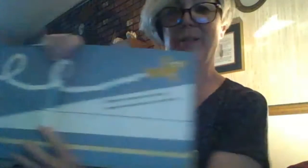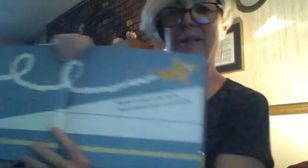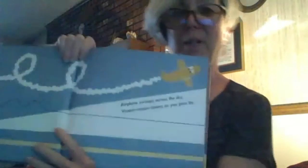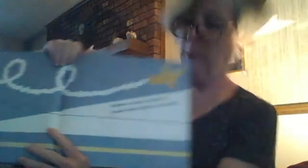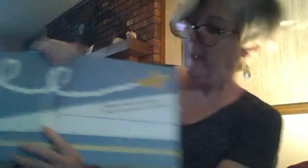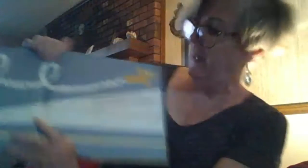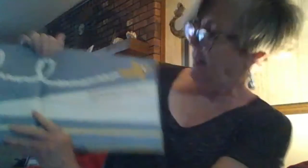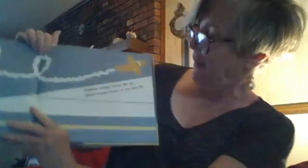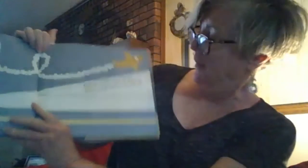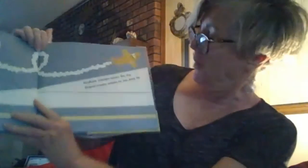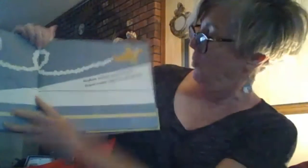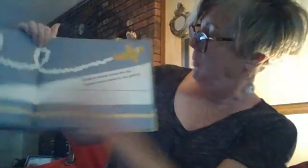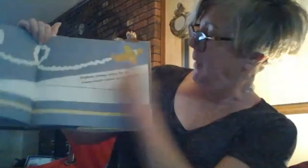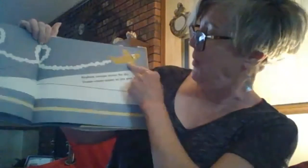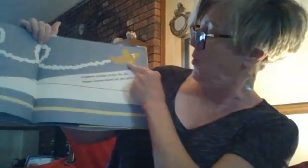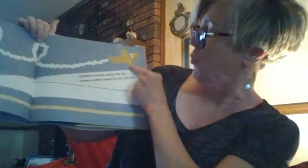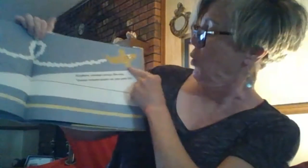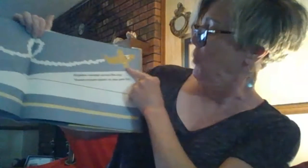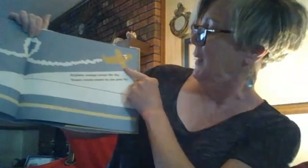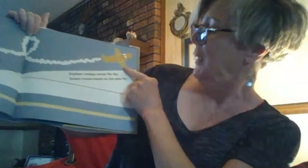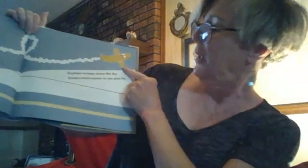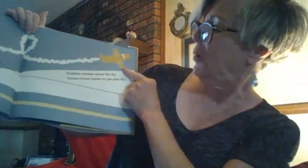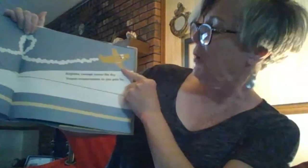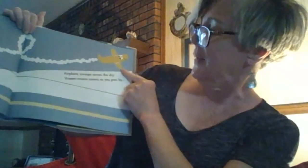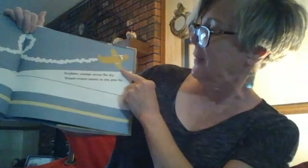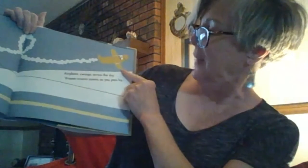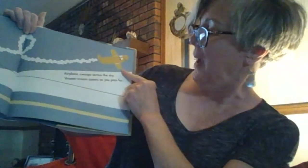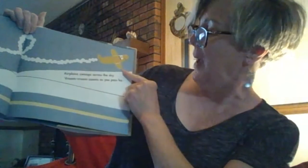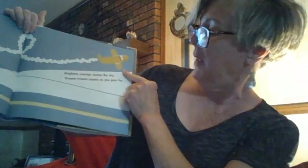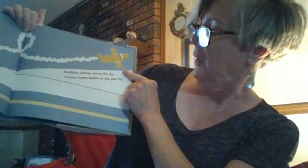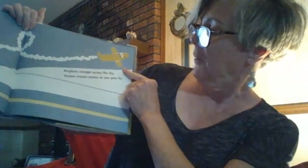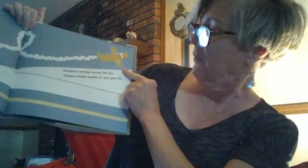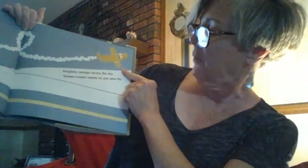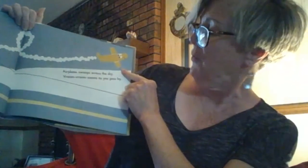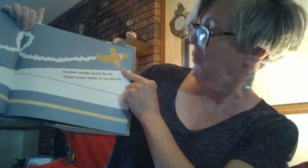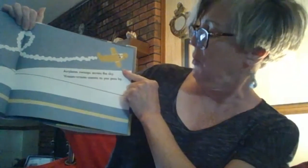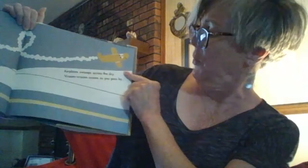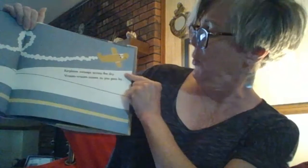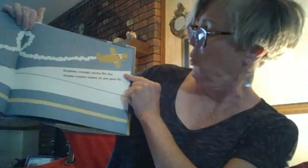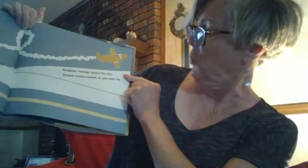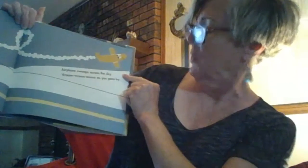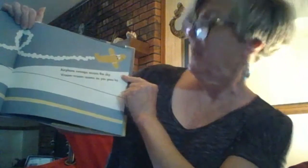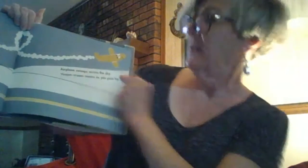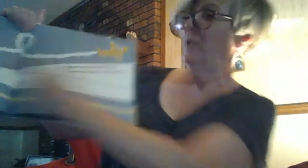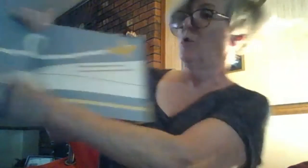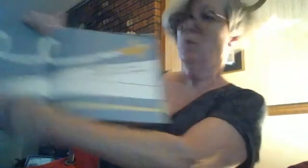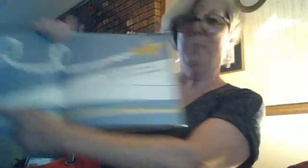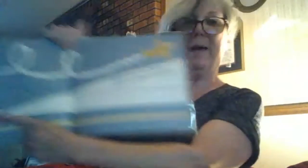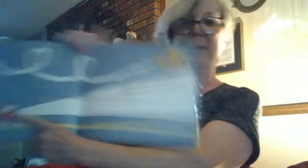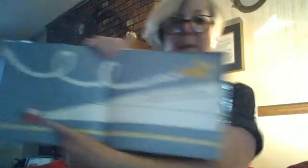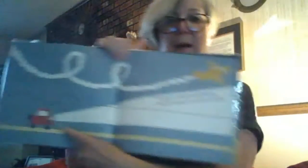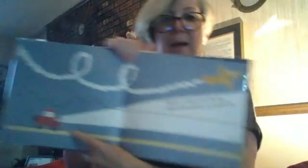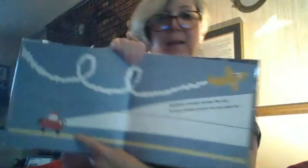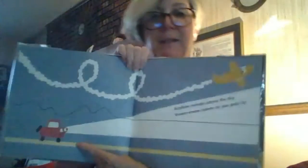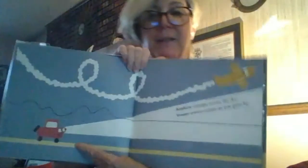You see the airplane? Airplane swoops across the sky, vroom, vroom, zooms. As you